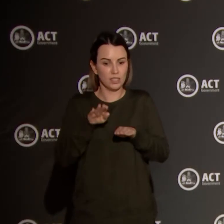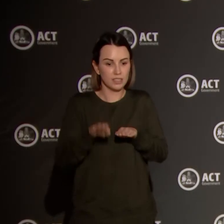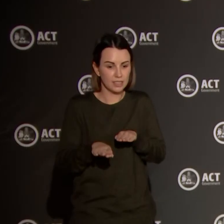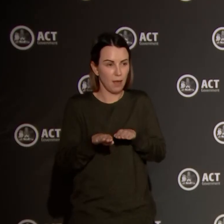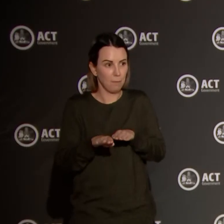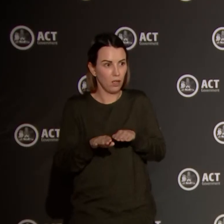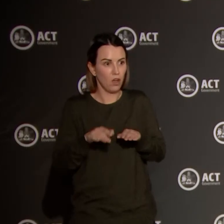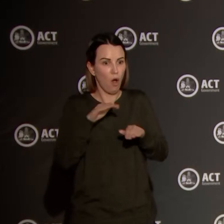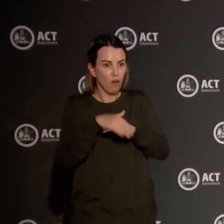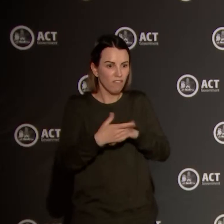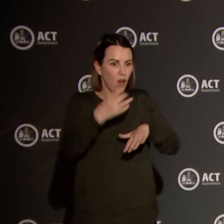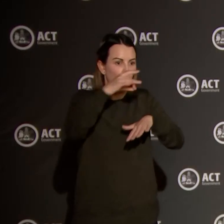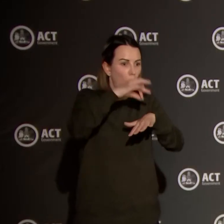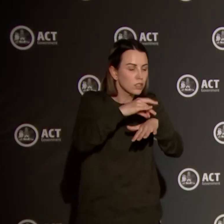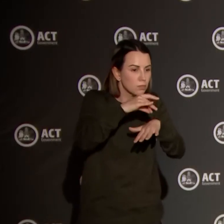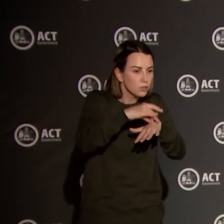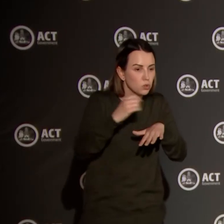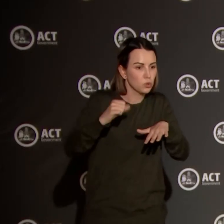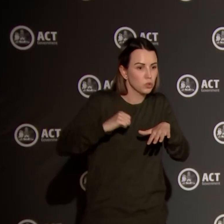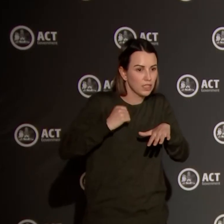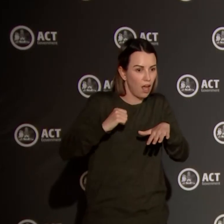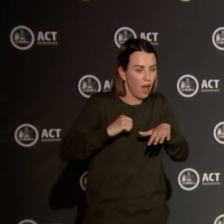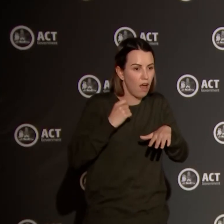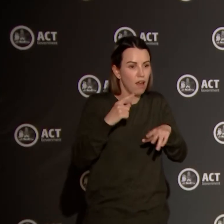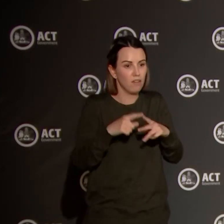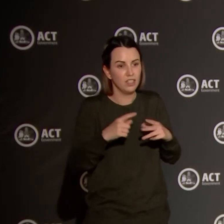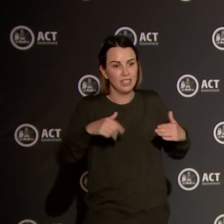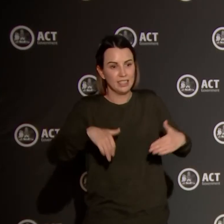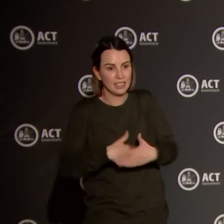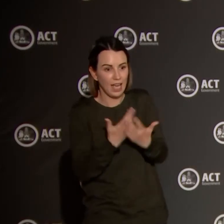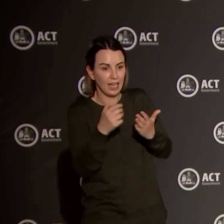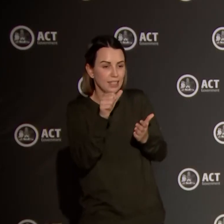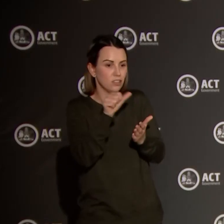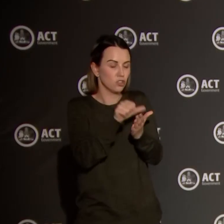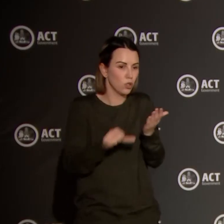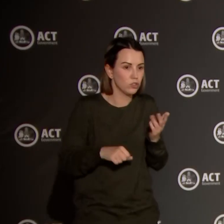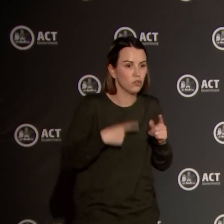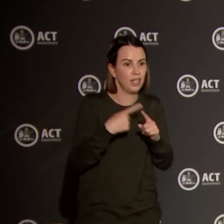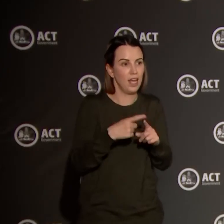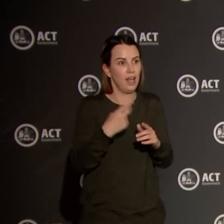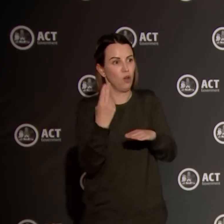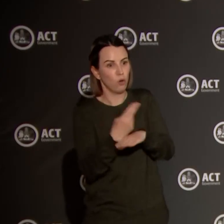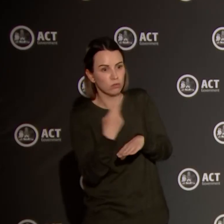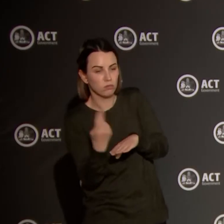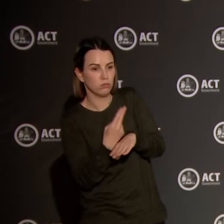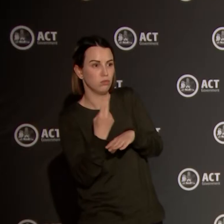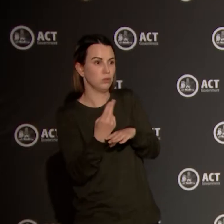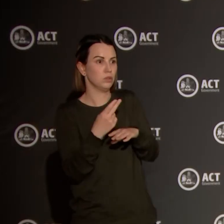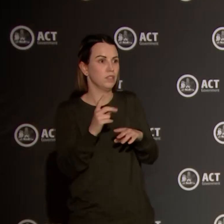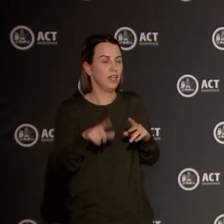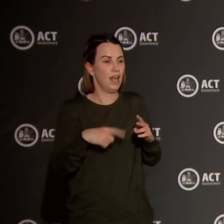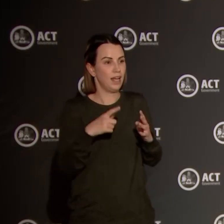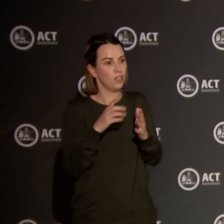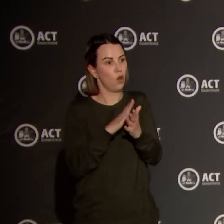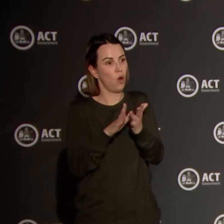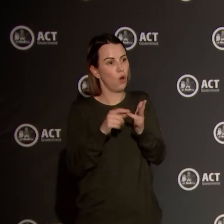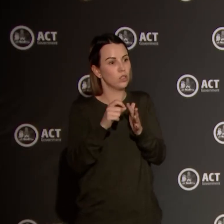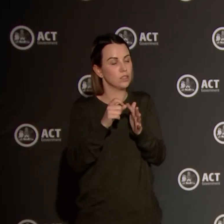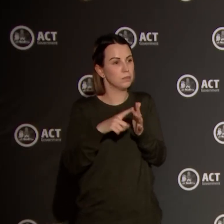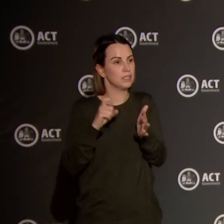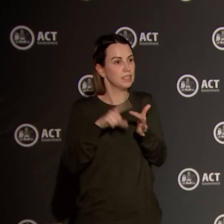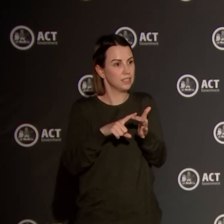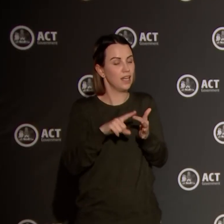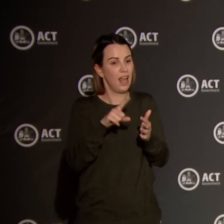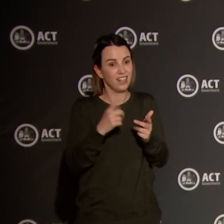which are around hospital, day surgeries and ambulance and hospice. And then we're looking at another stage of